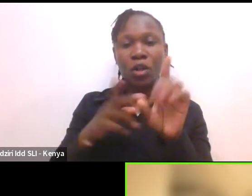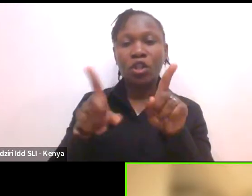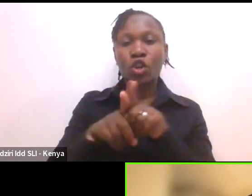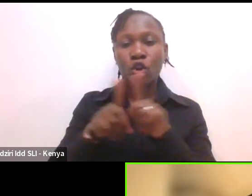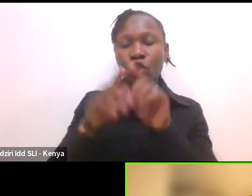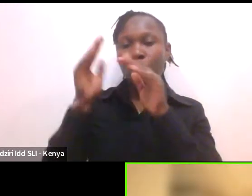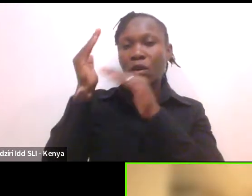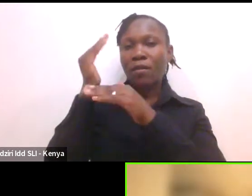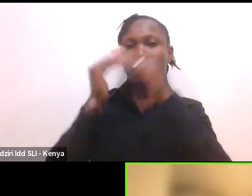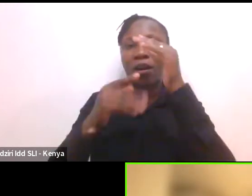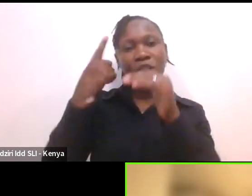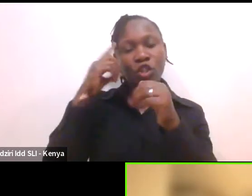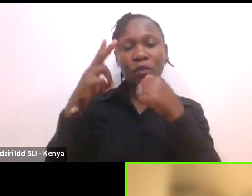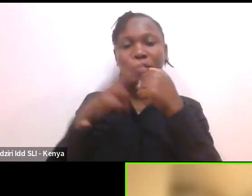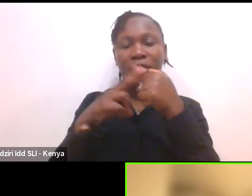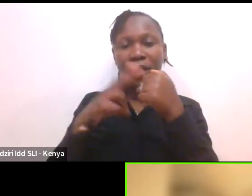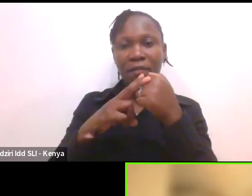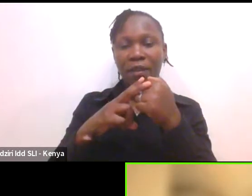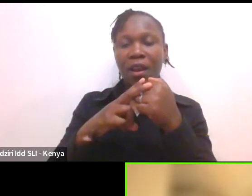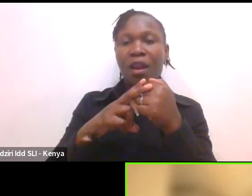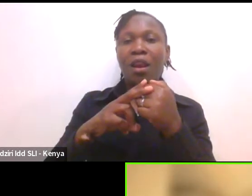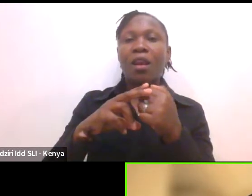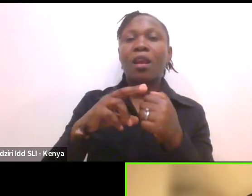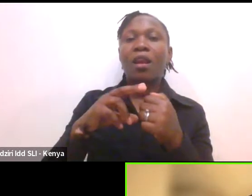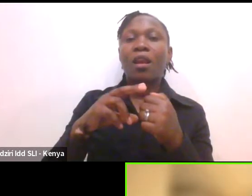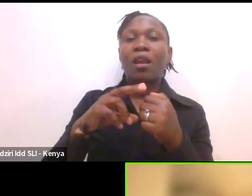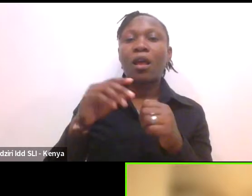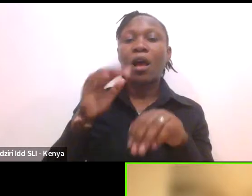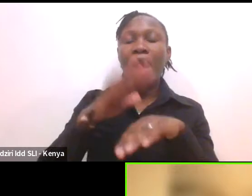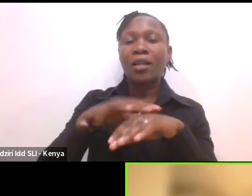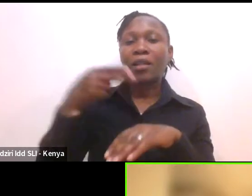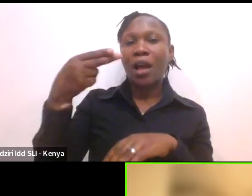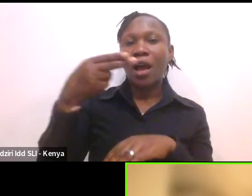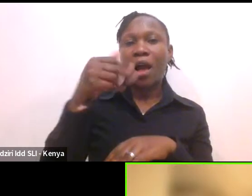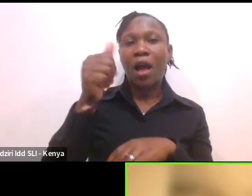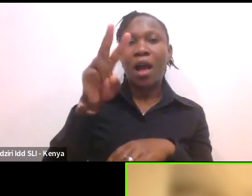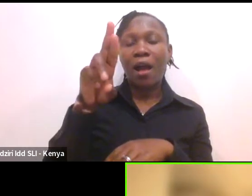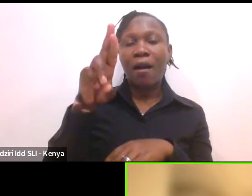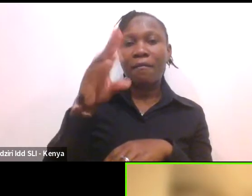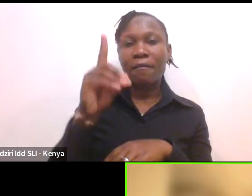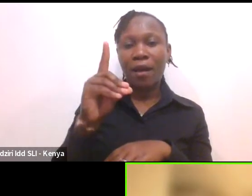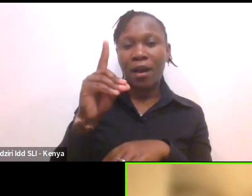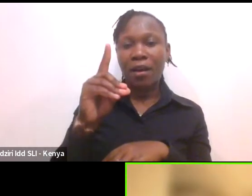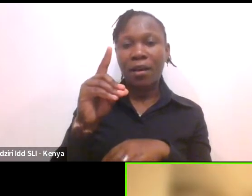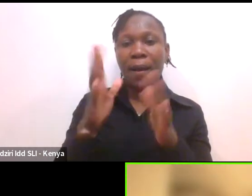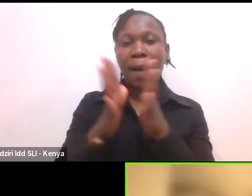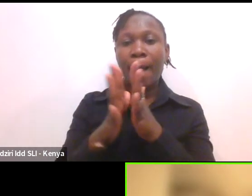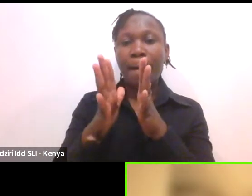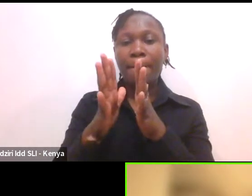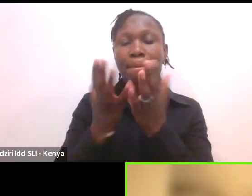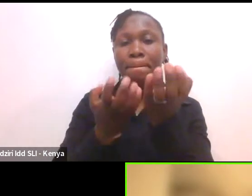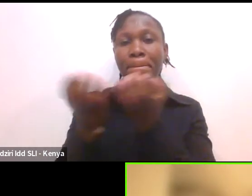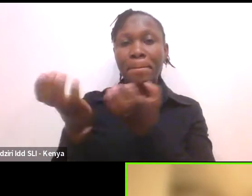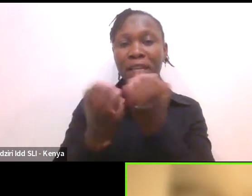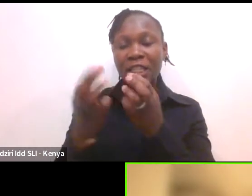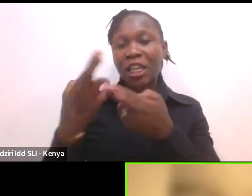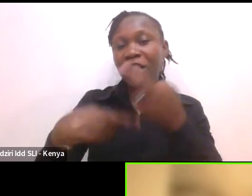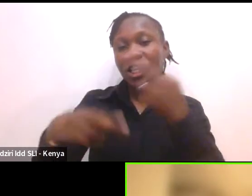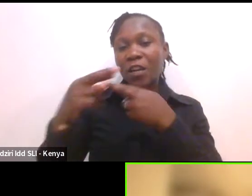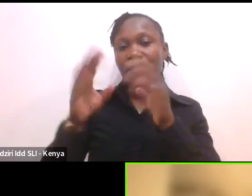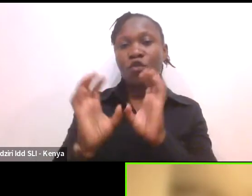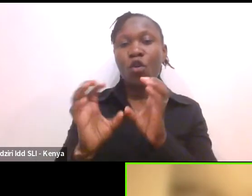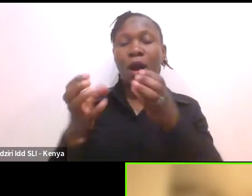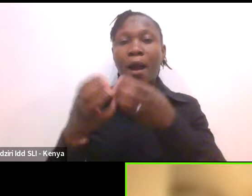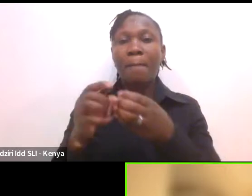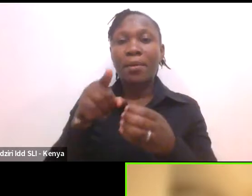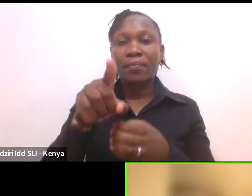Southern California, who regularly writes for Harvard Business Review, Fast Company, Psychology Today, and Forbes. She is the